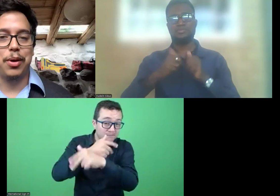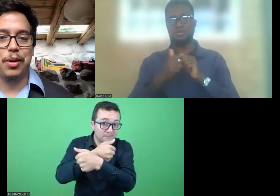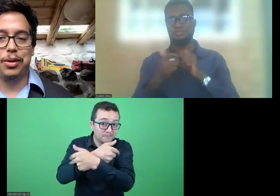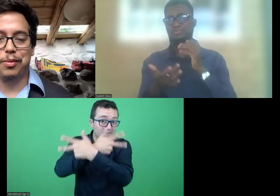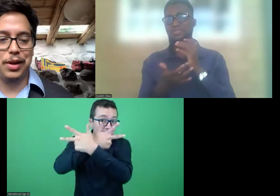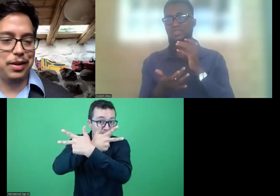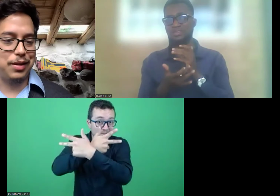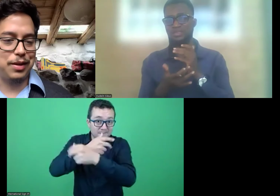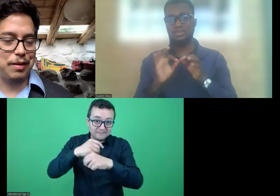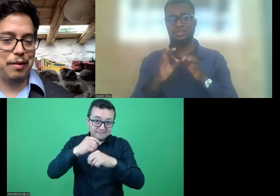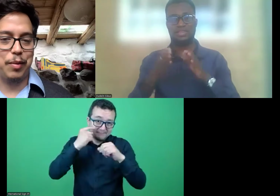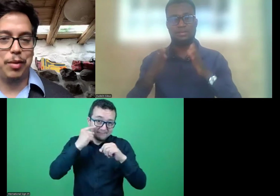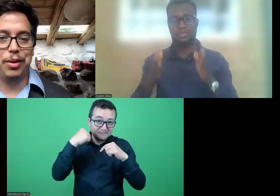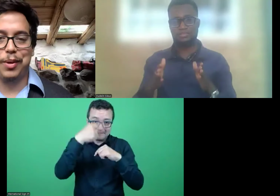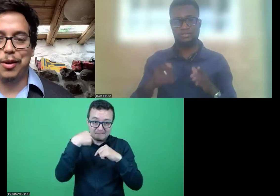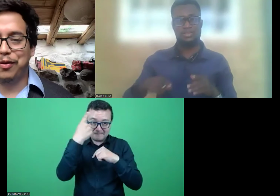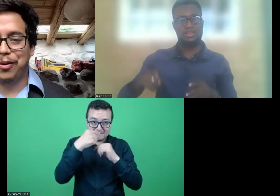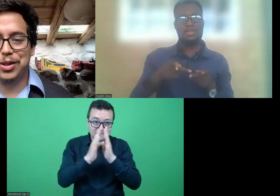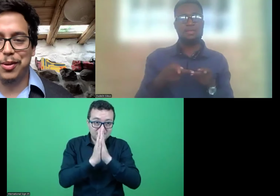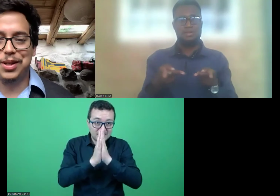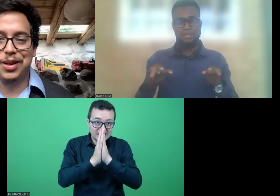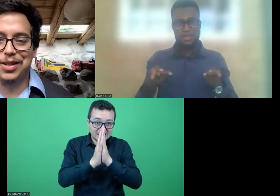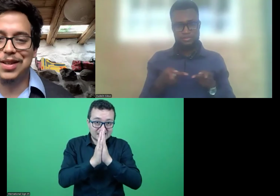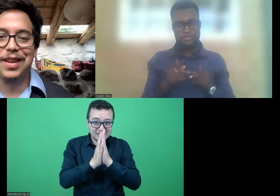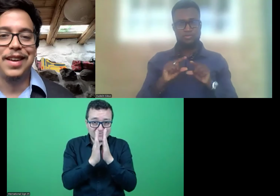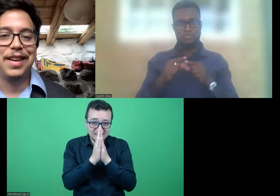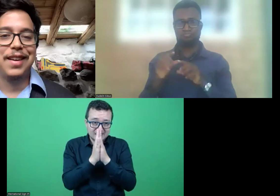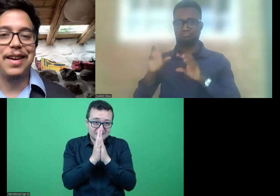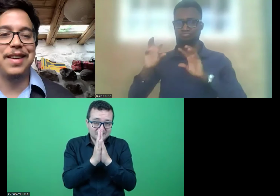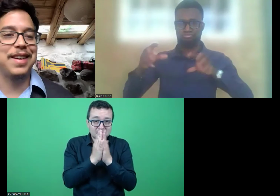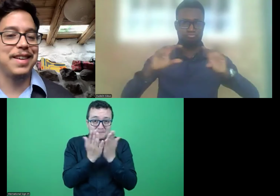think we're going to need maybe 3 or 4 screenshots.